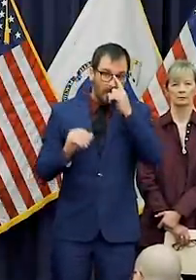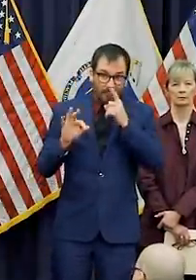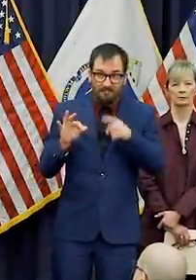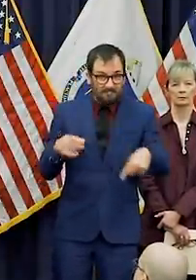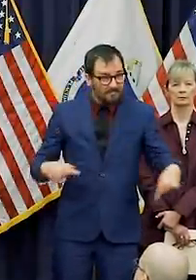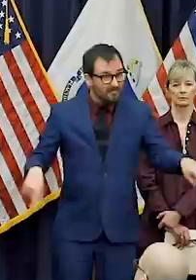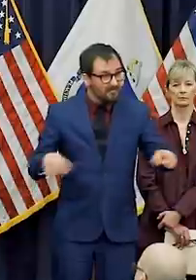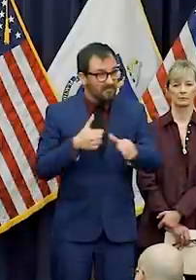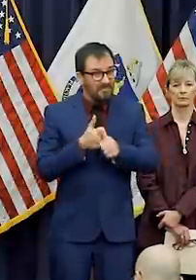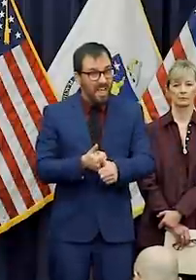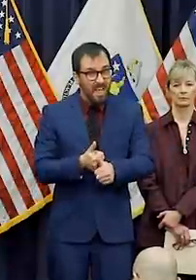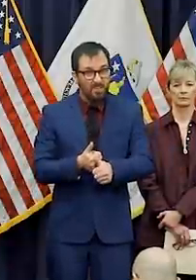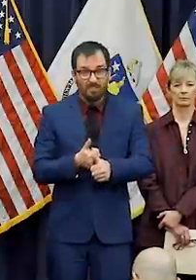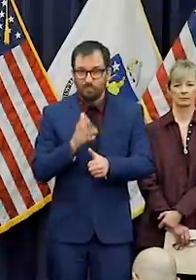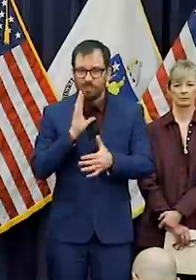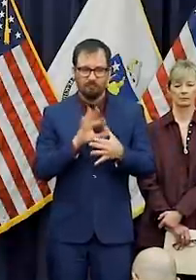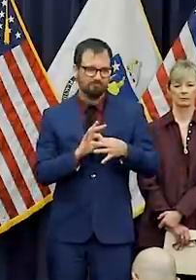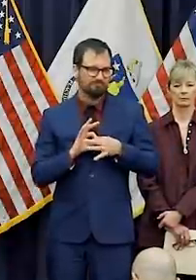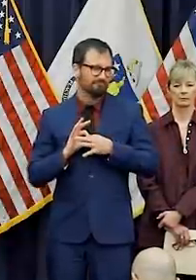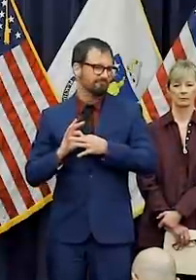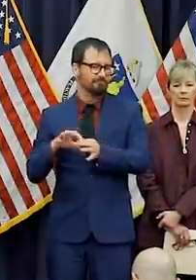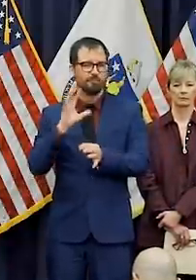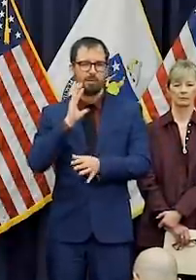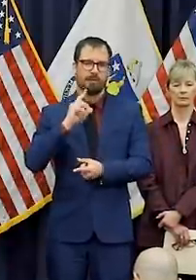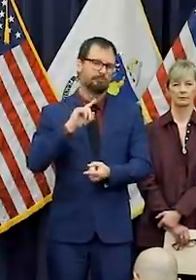this illness and flatten the curve.